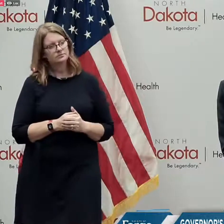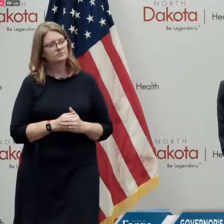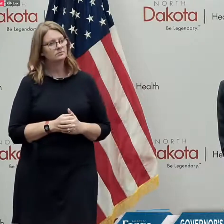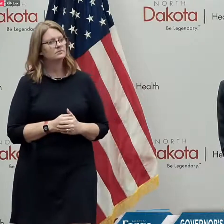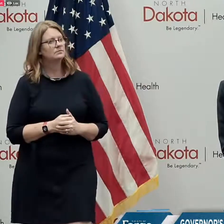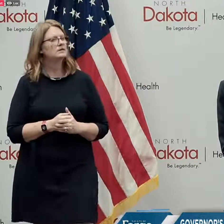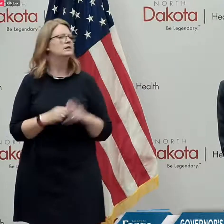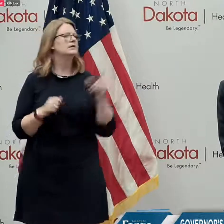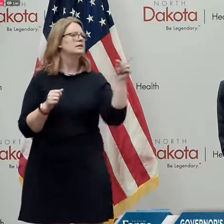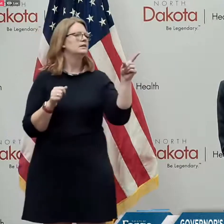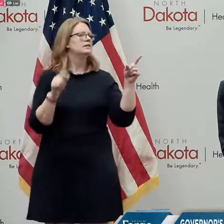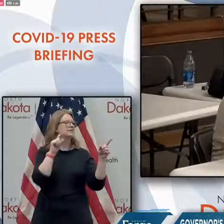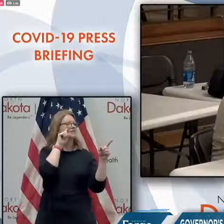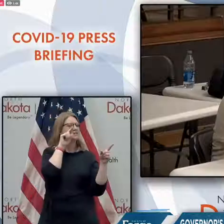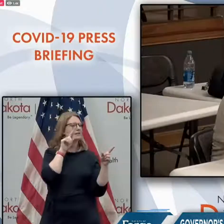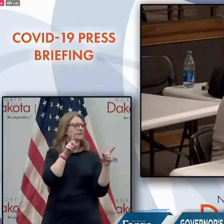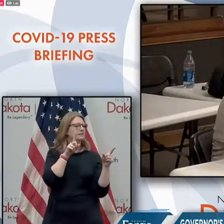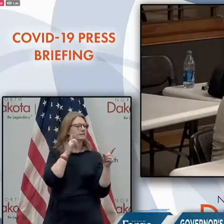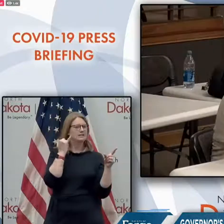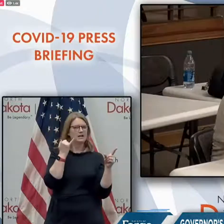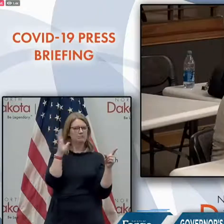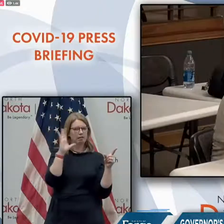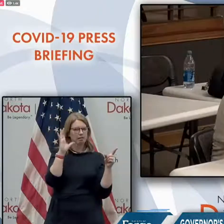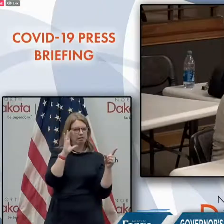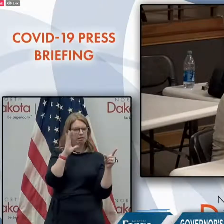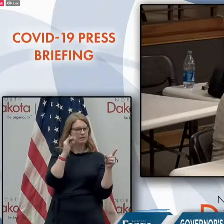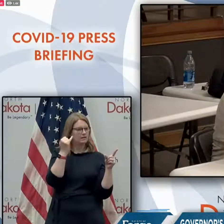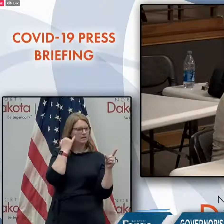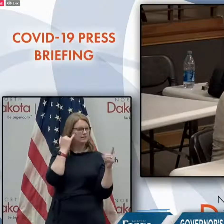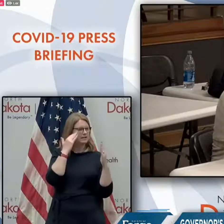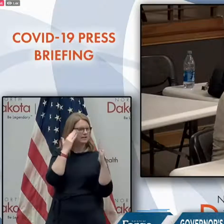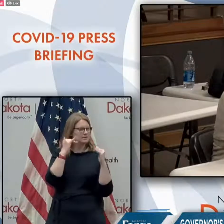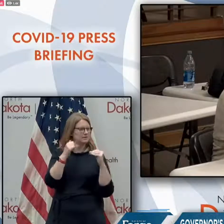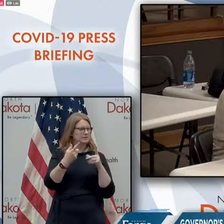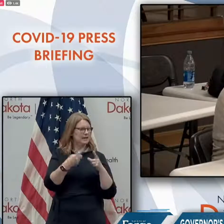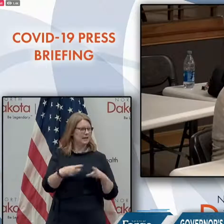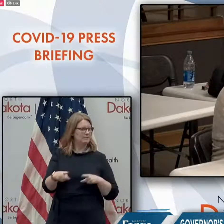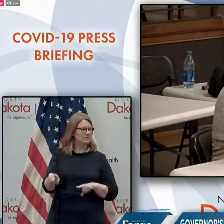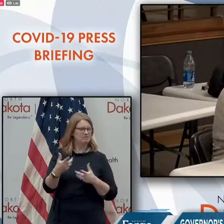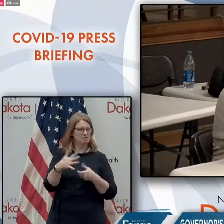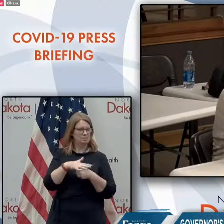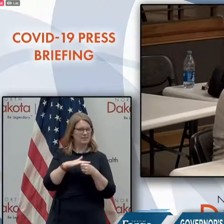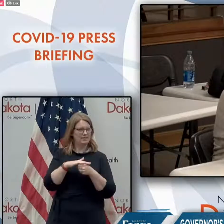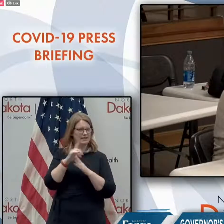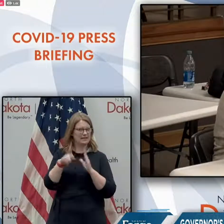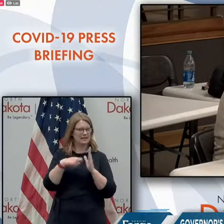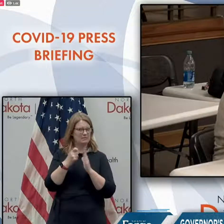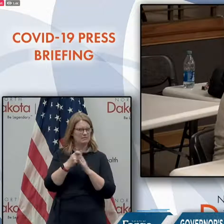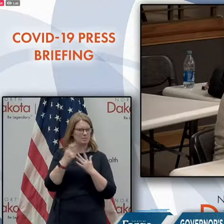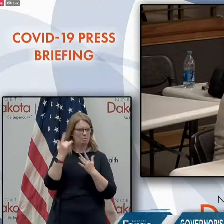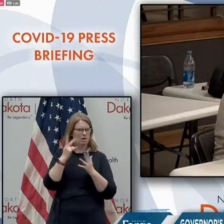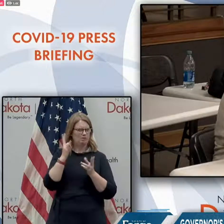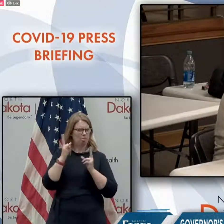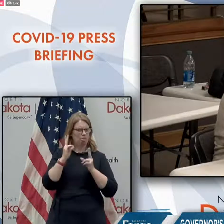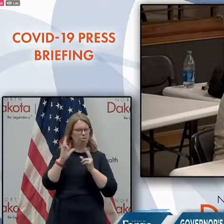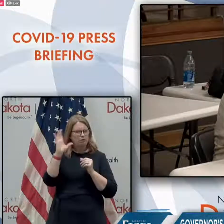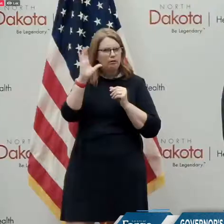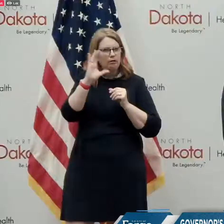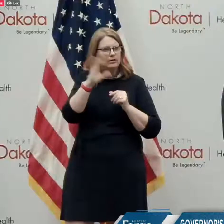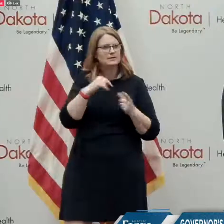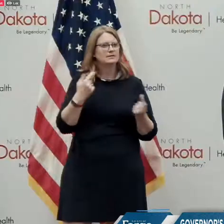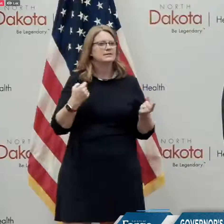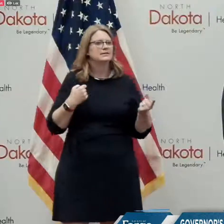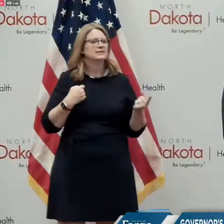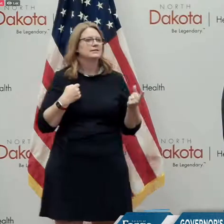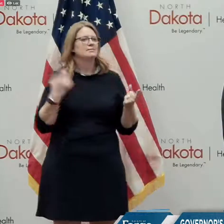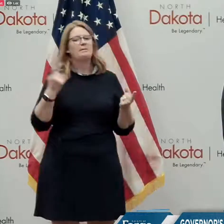If I may then, you said you'll have to be scrambling. If you expected this to be happening, if this is within that time period, what's the scramble? Well, maybe I'm